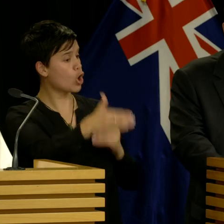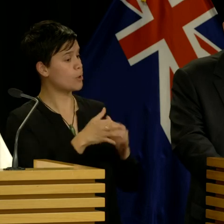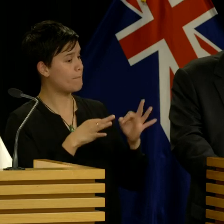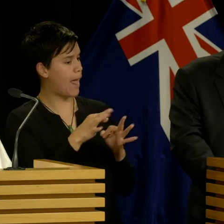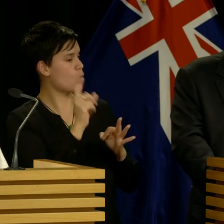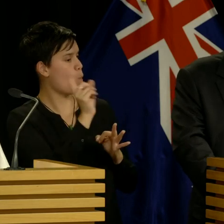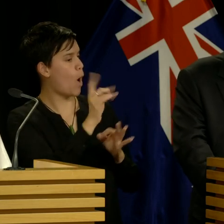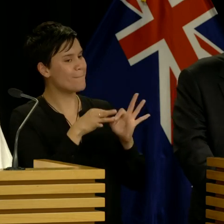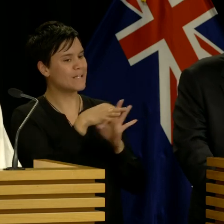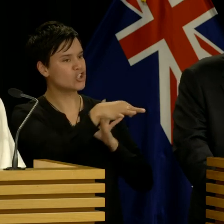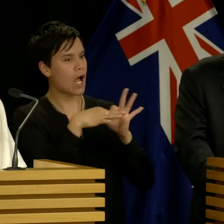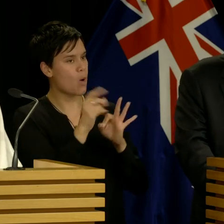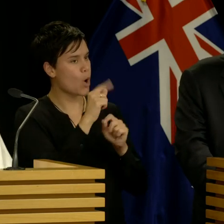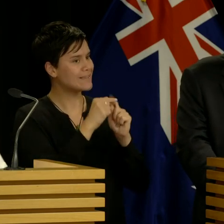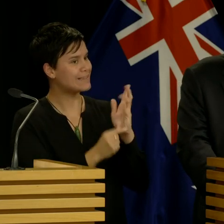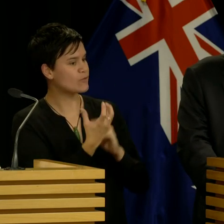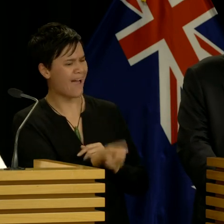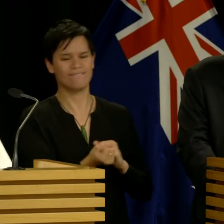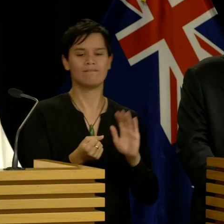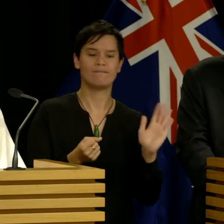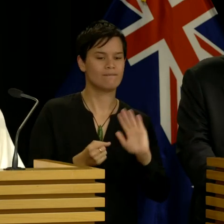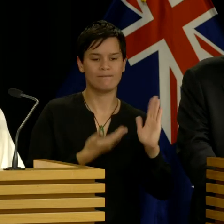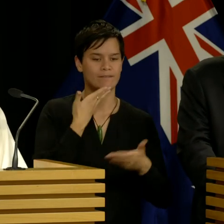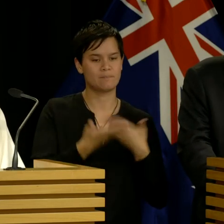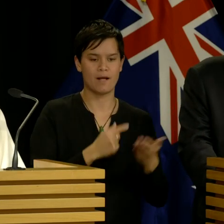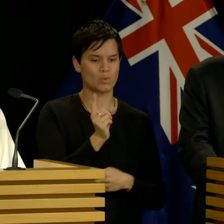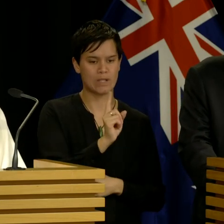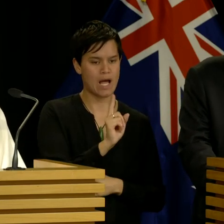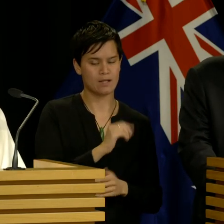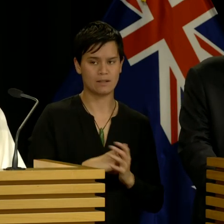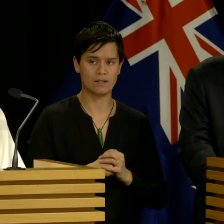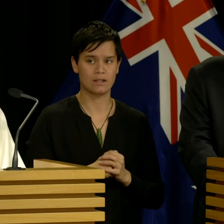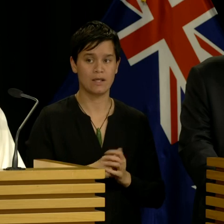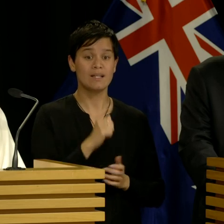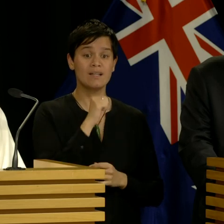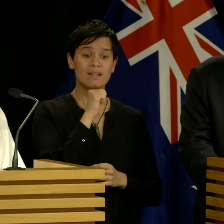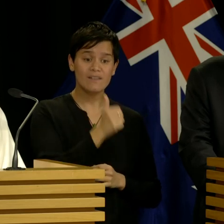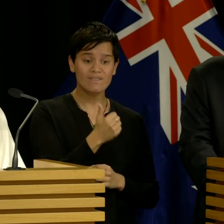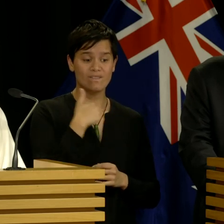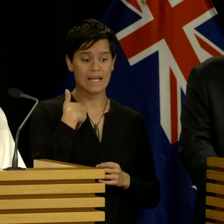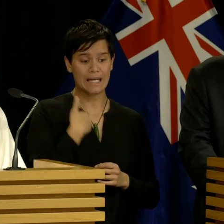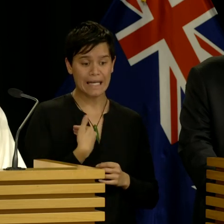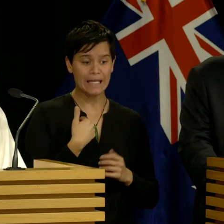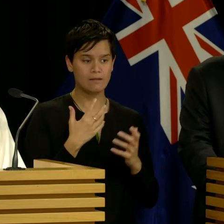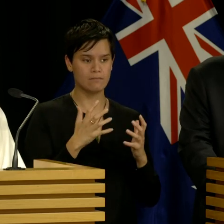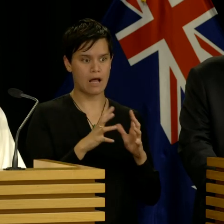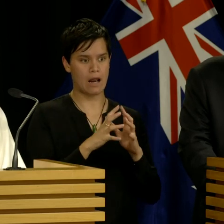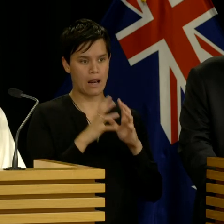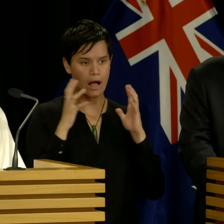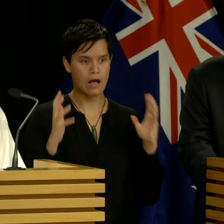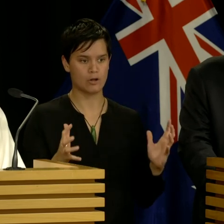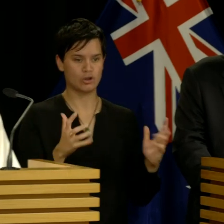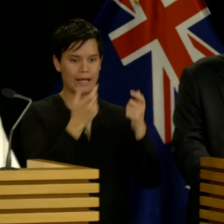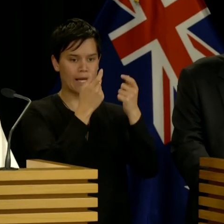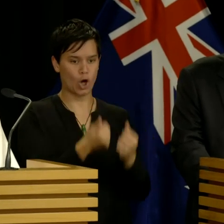get into too much detail of that today, but I think you'll all understand that if we were in a position to be needing a large